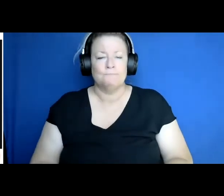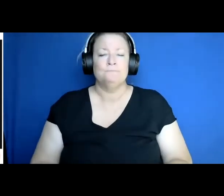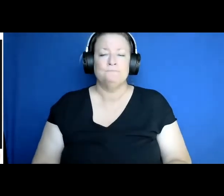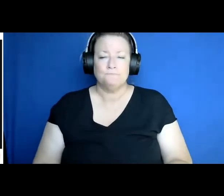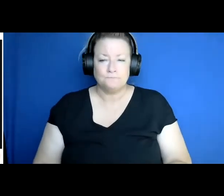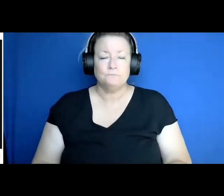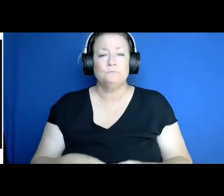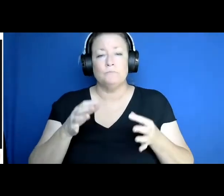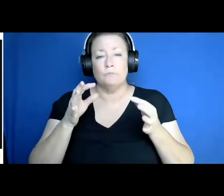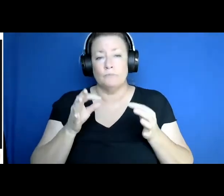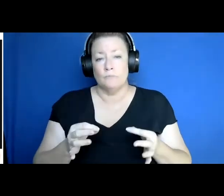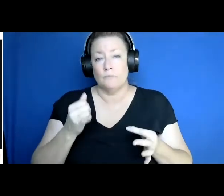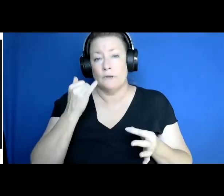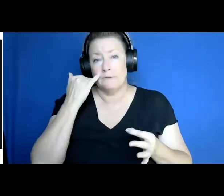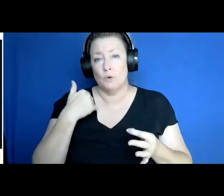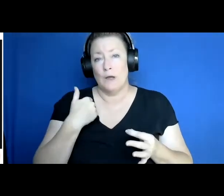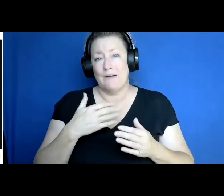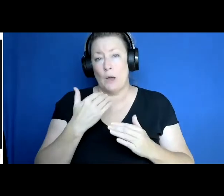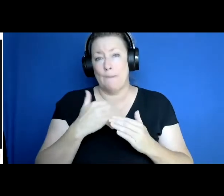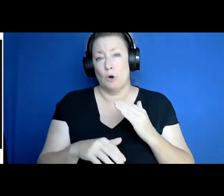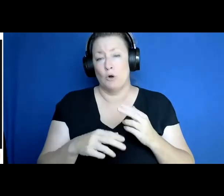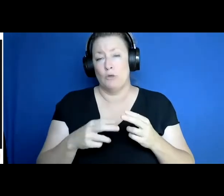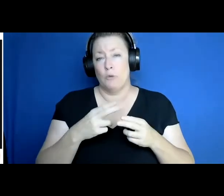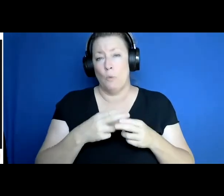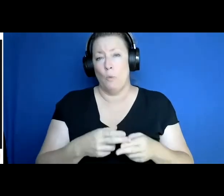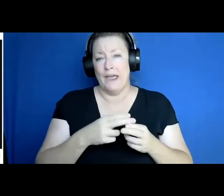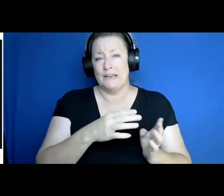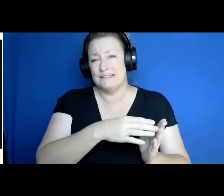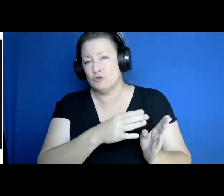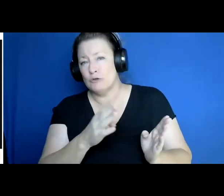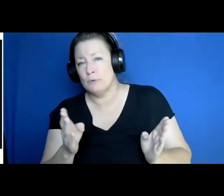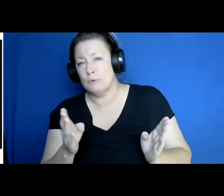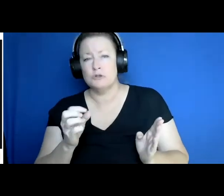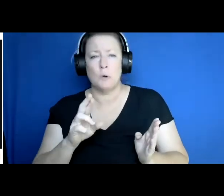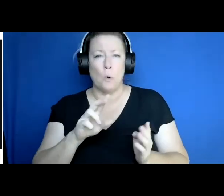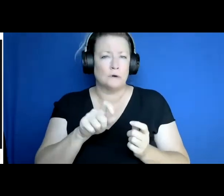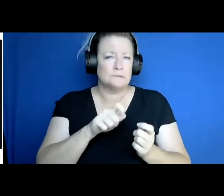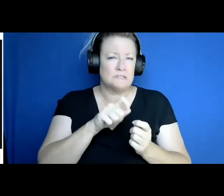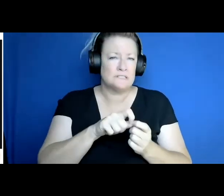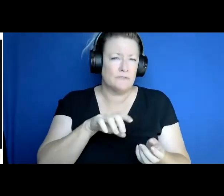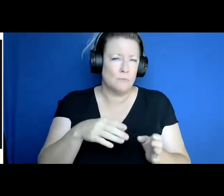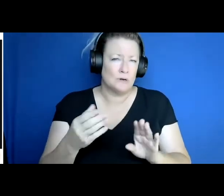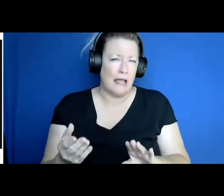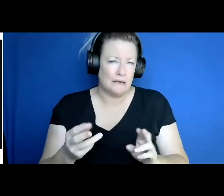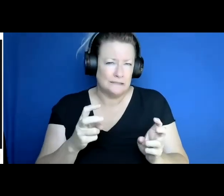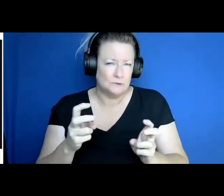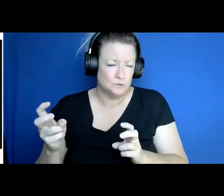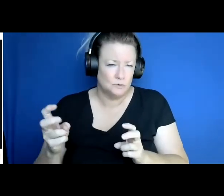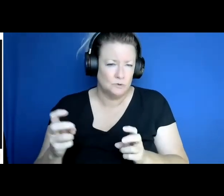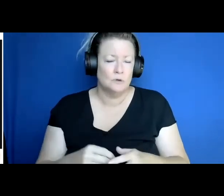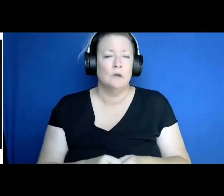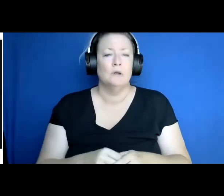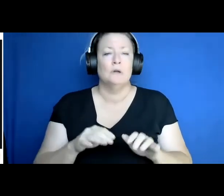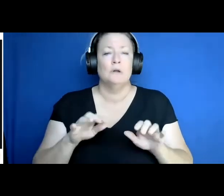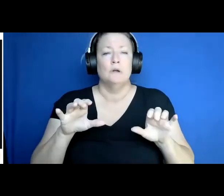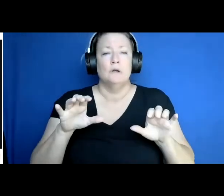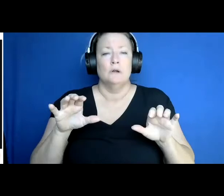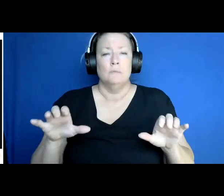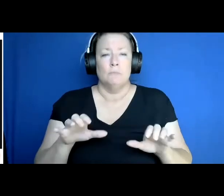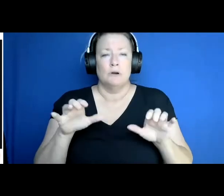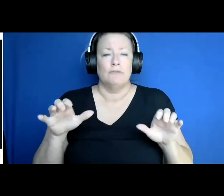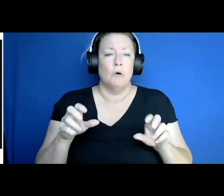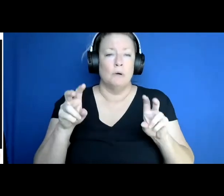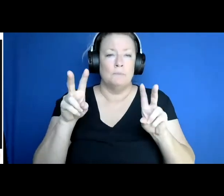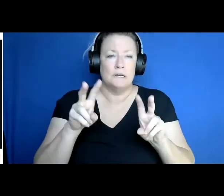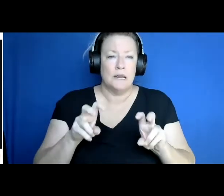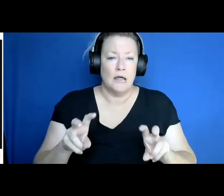if we have a birth weight distribution or birth weight specific mortality issue, we performed a Kitagawa analysis. And